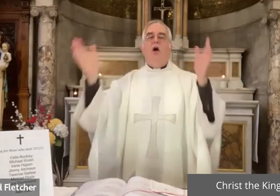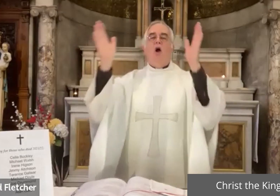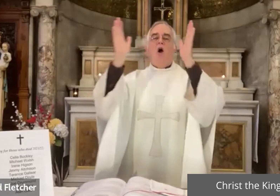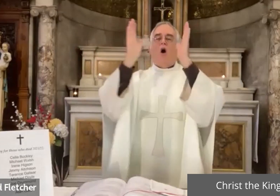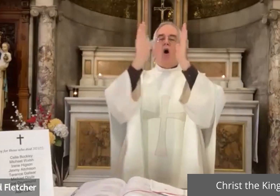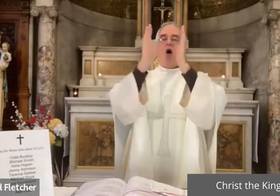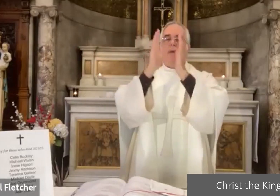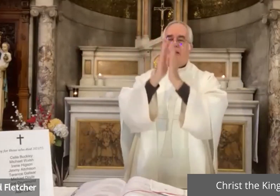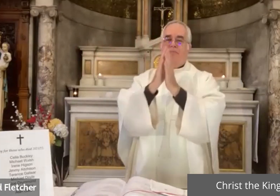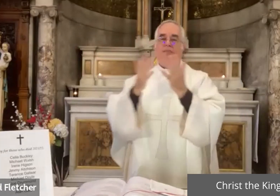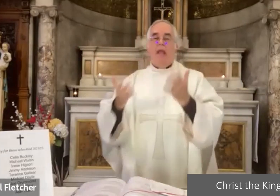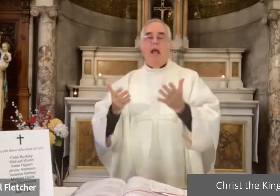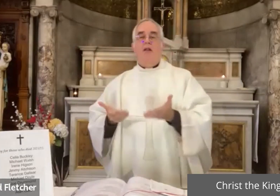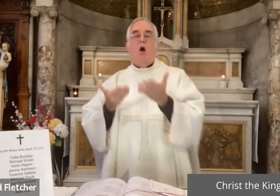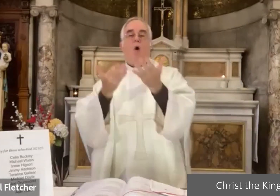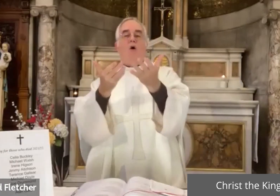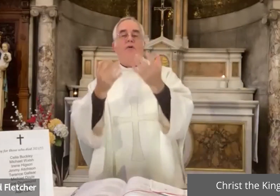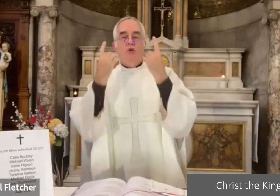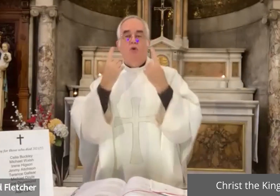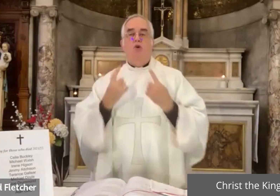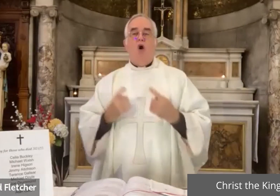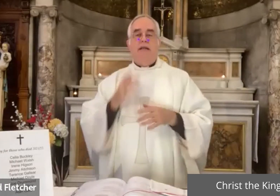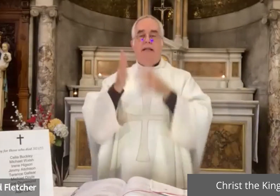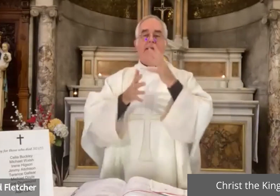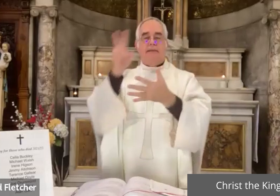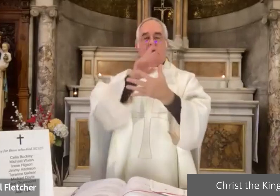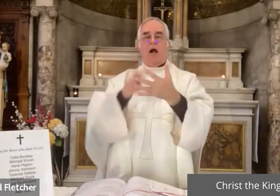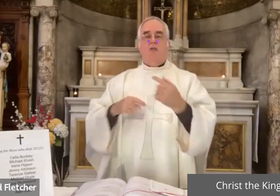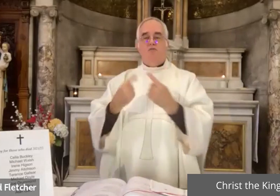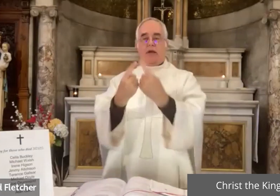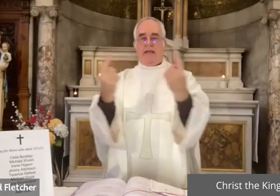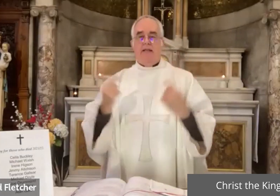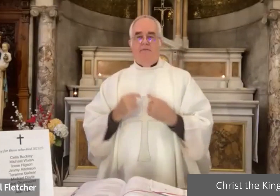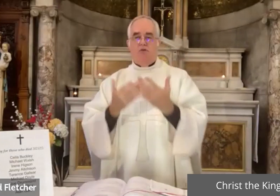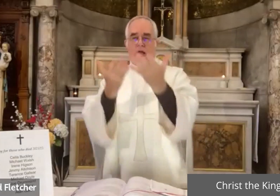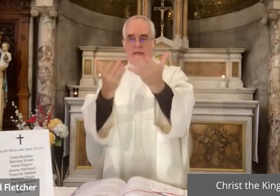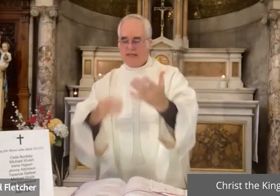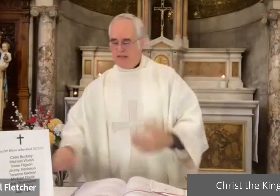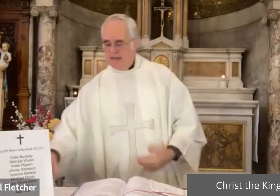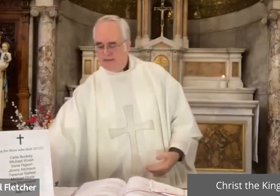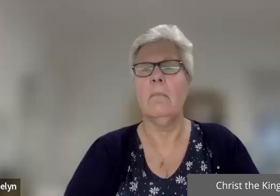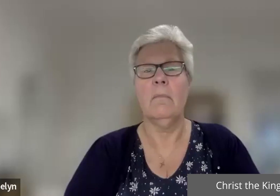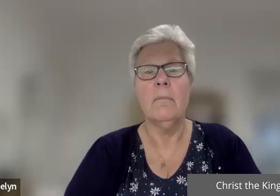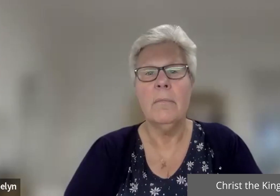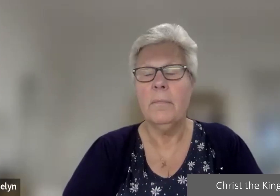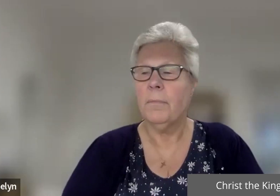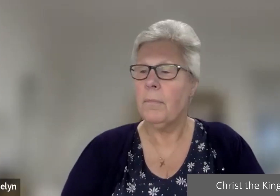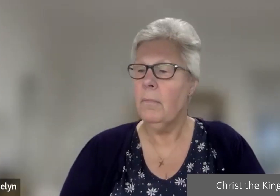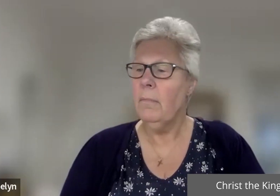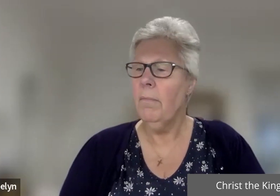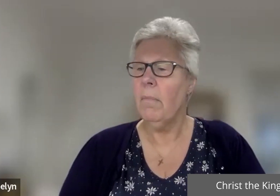ever. Amen. And now over to Jocelyn for the reading for us.